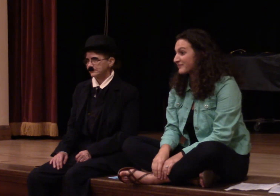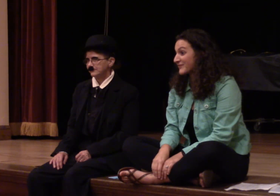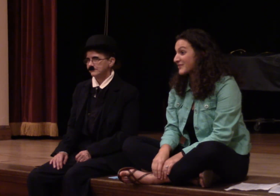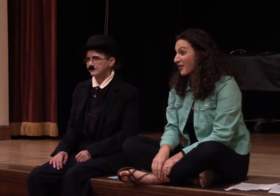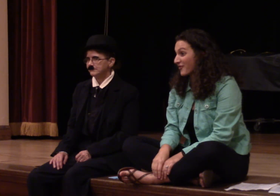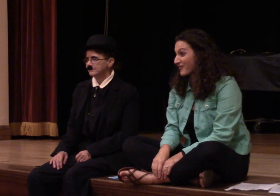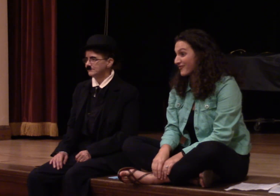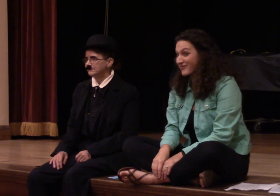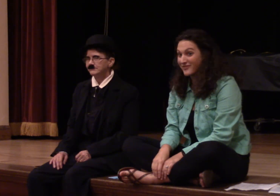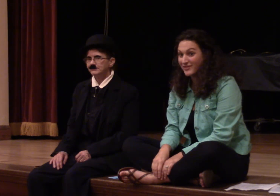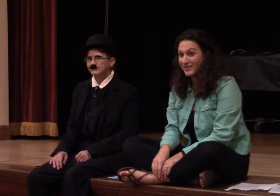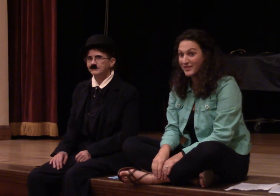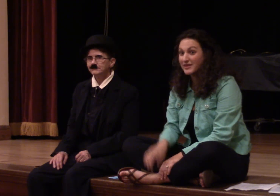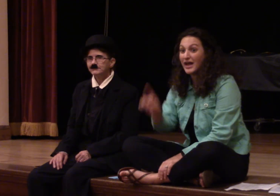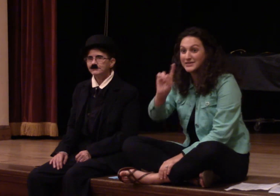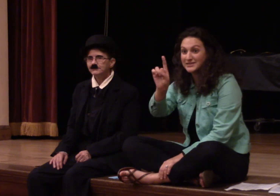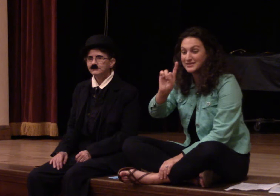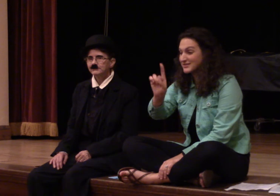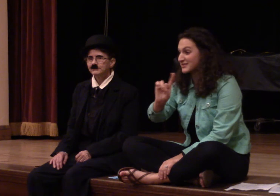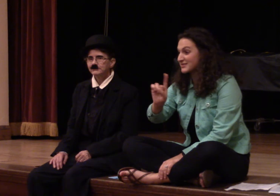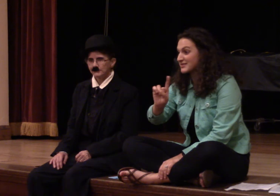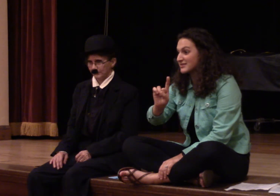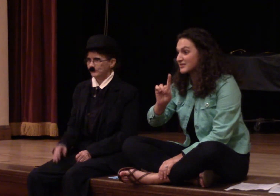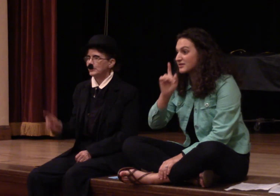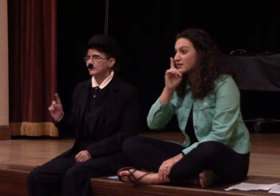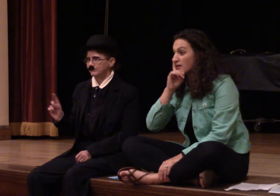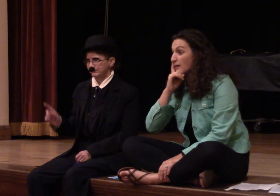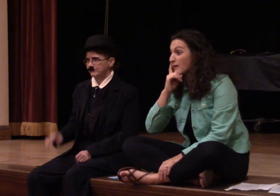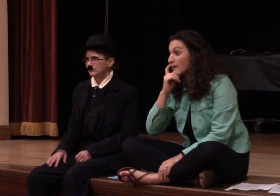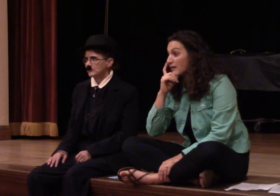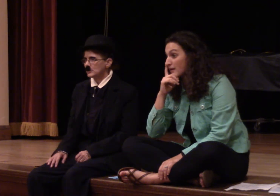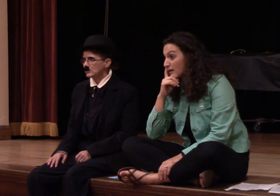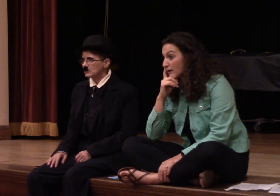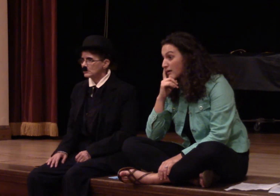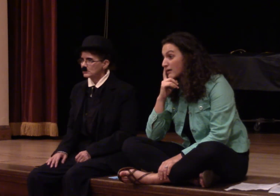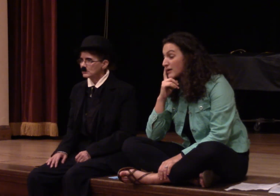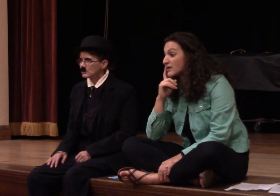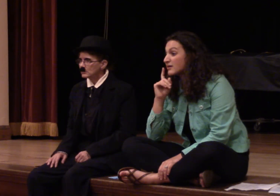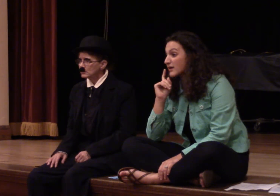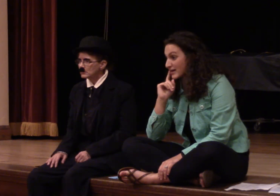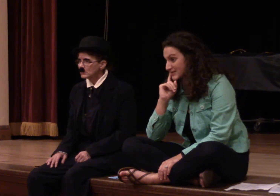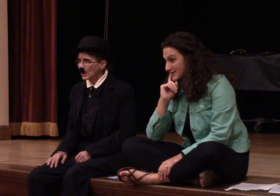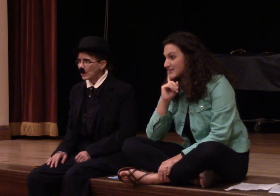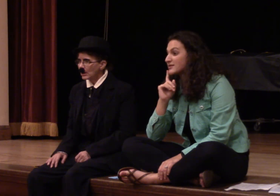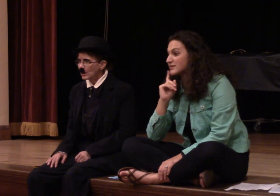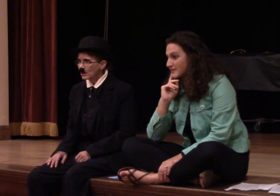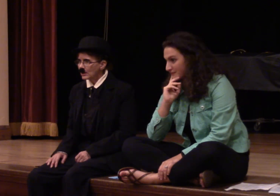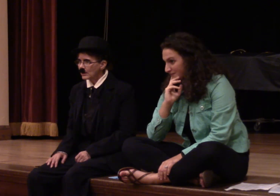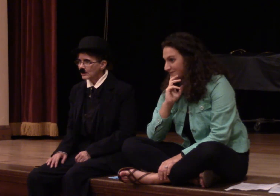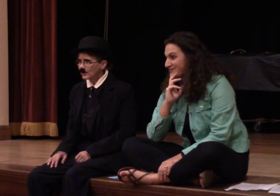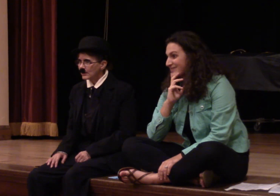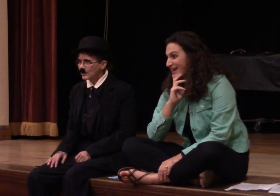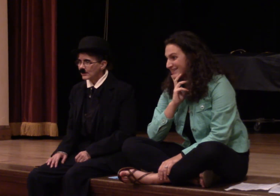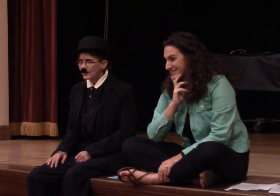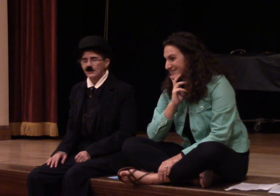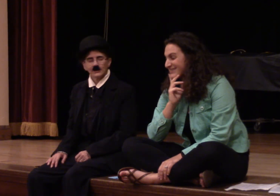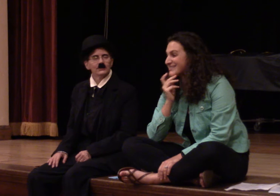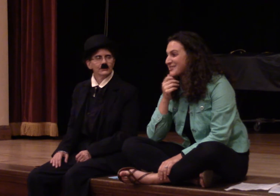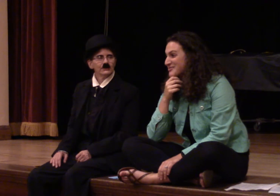So, Consider a yes and then a question. yes, And then if you want to know where it is. yes, yes. So yes,